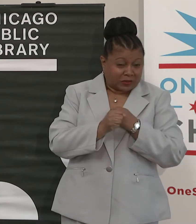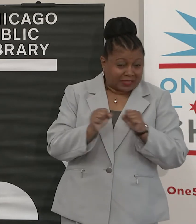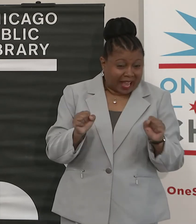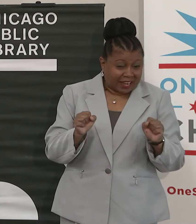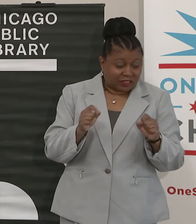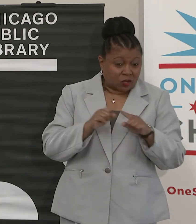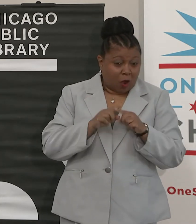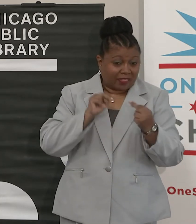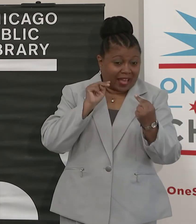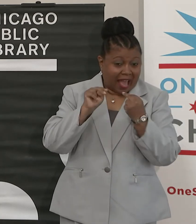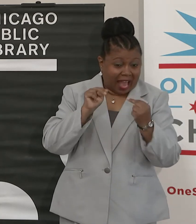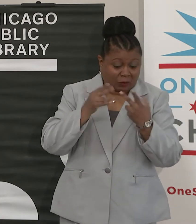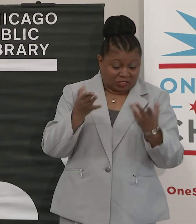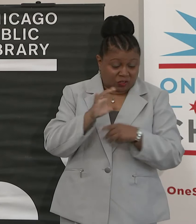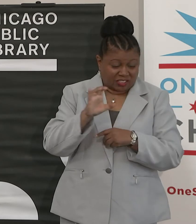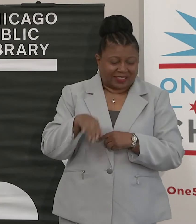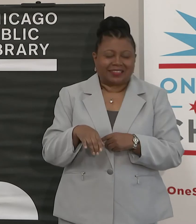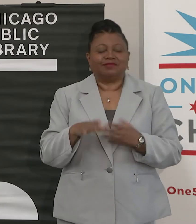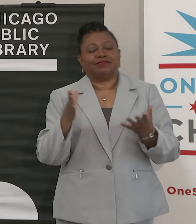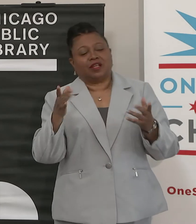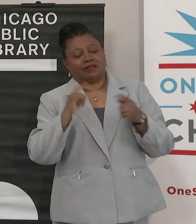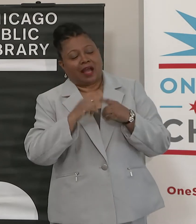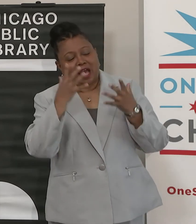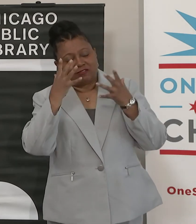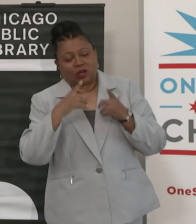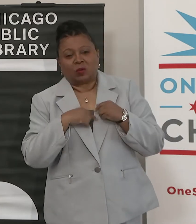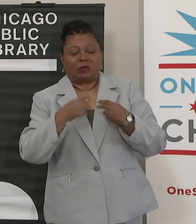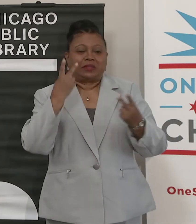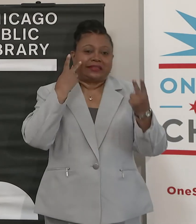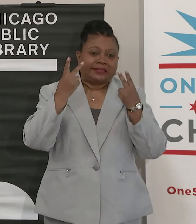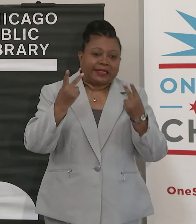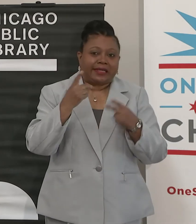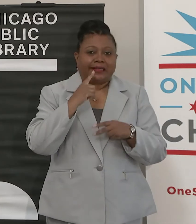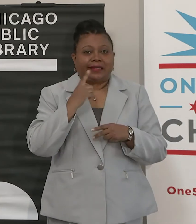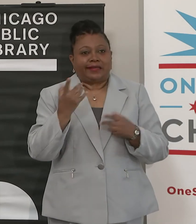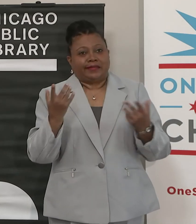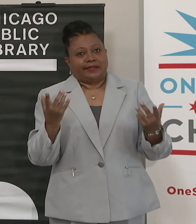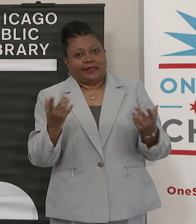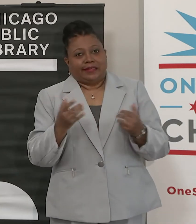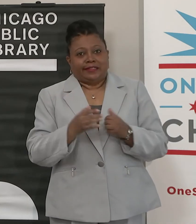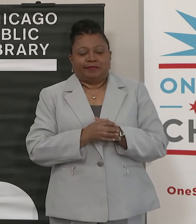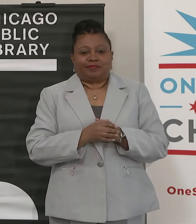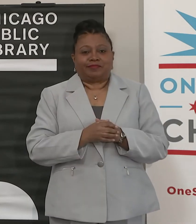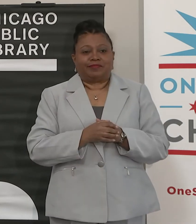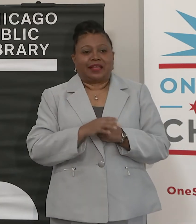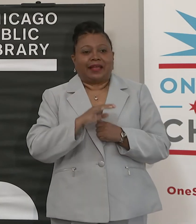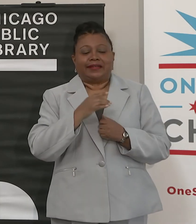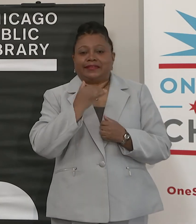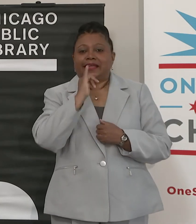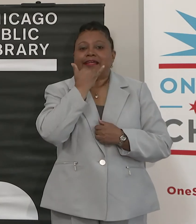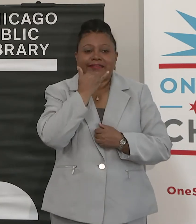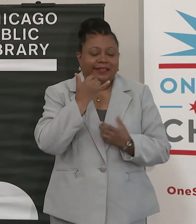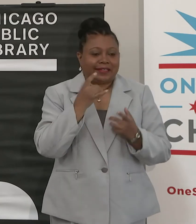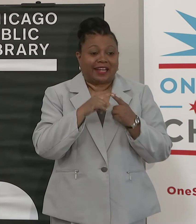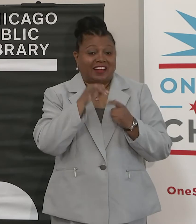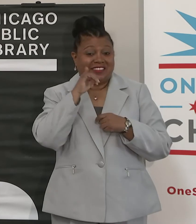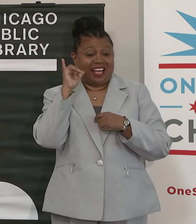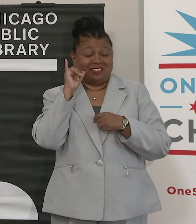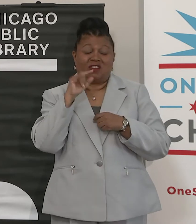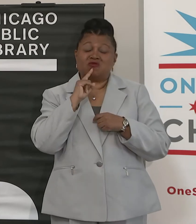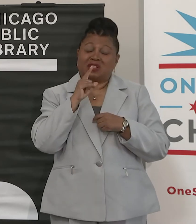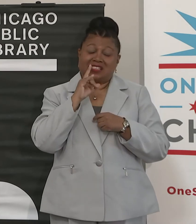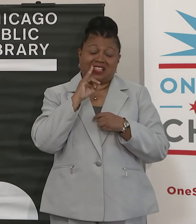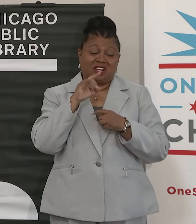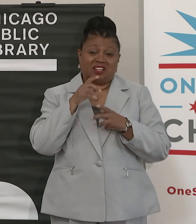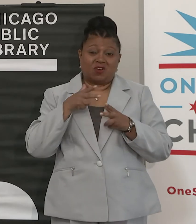safety on the highways here in Chicago? Well, look, unfortunately, what we've seen is incidents of, yesterday was really